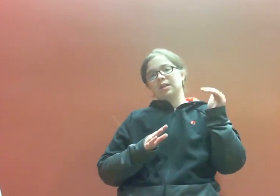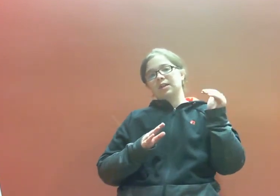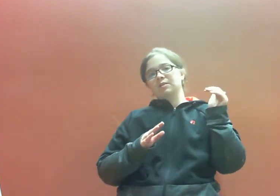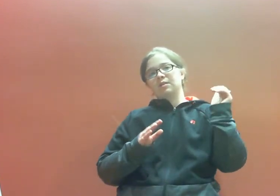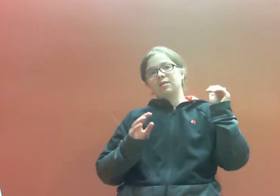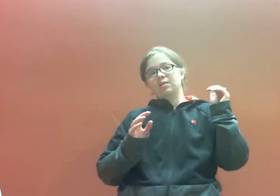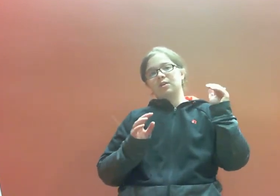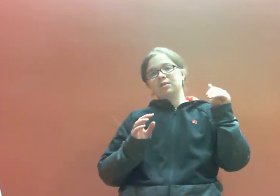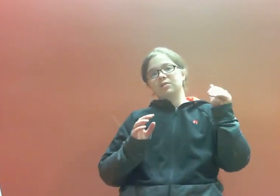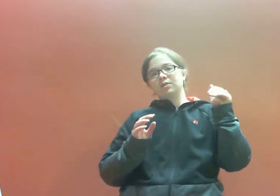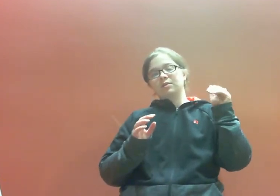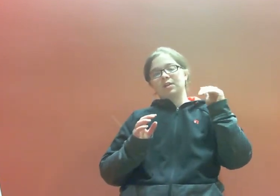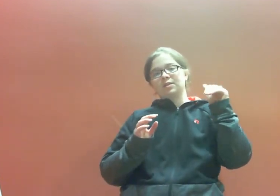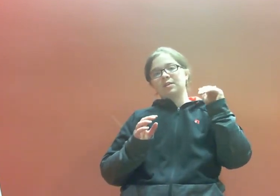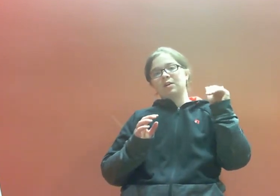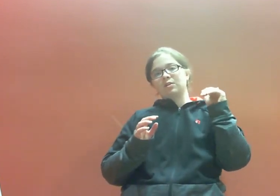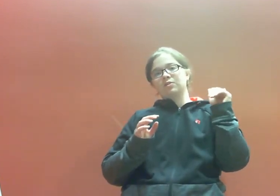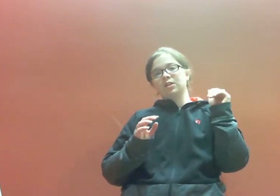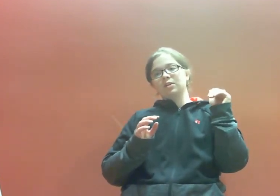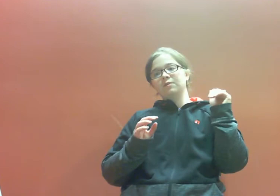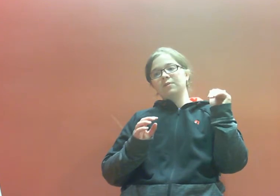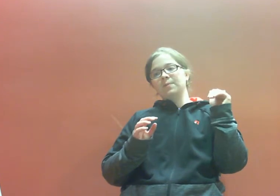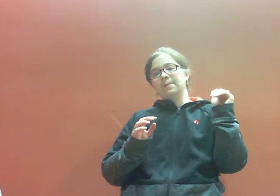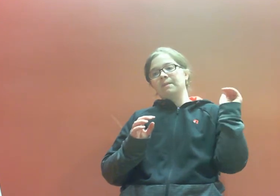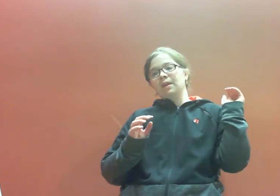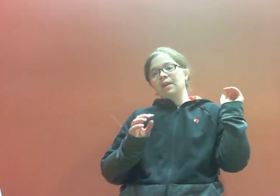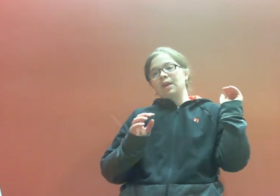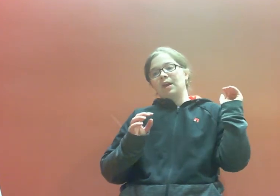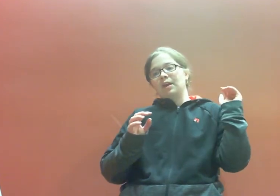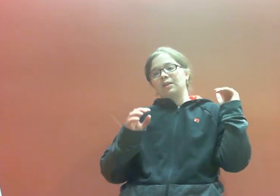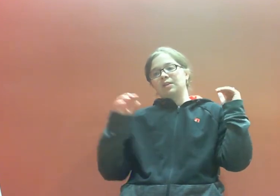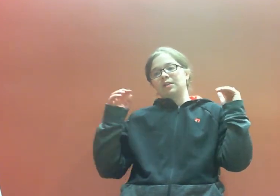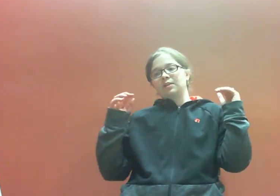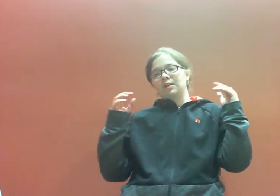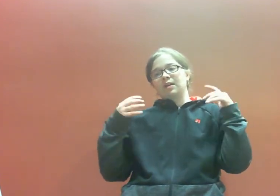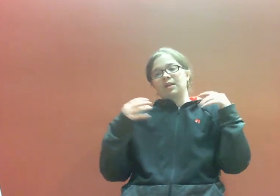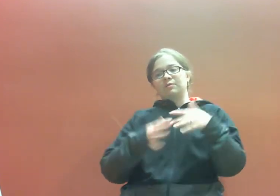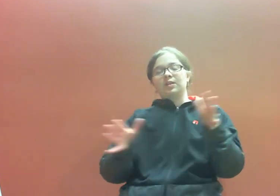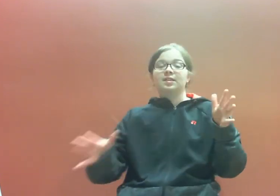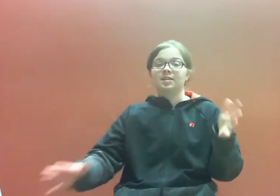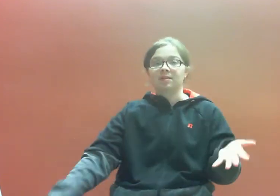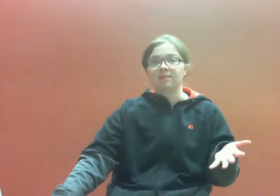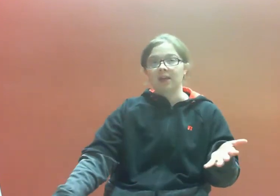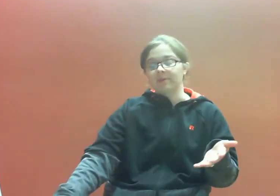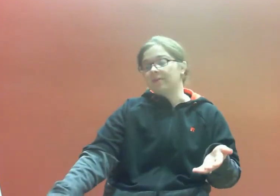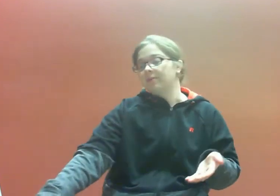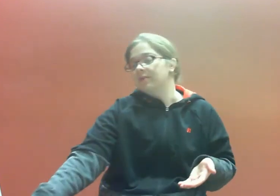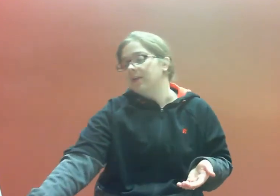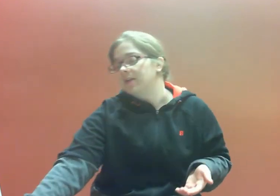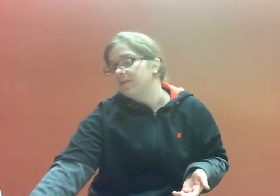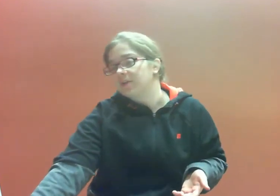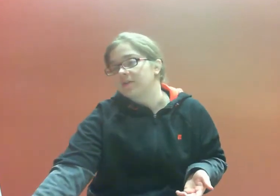gland, next to the auditory nerve, and that gland releases chemicals that it